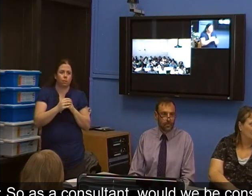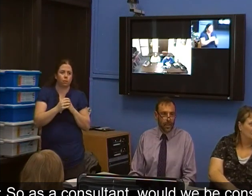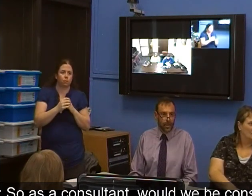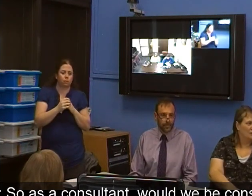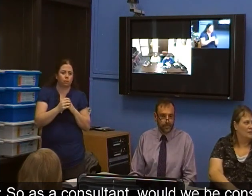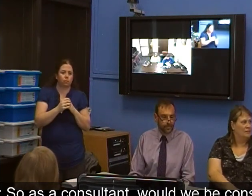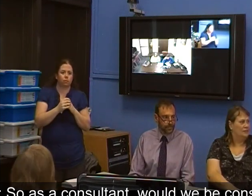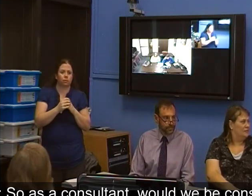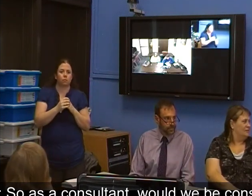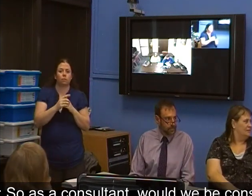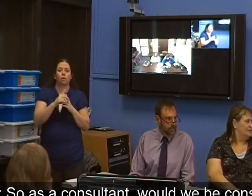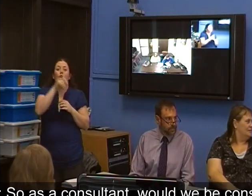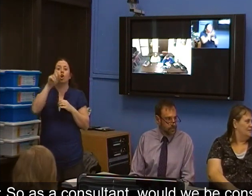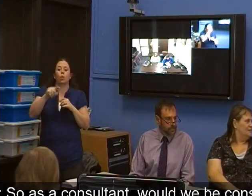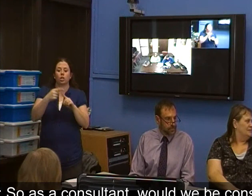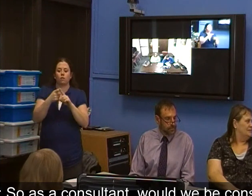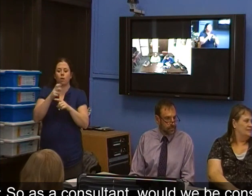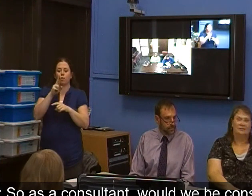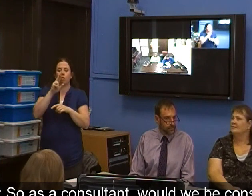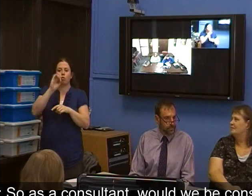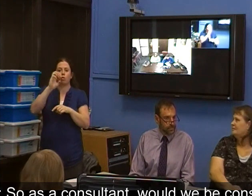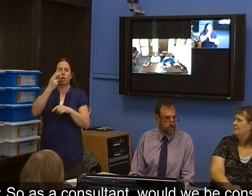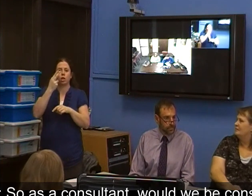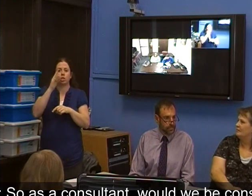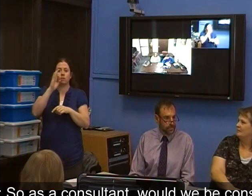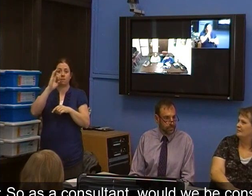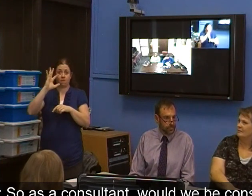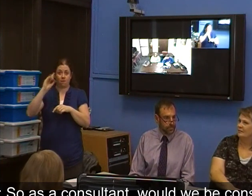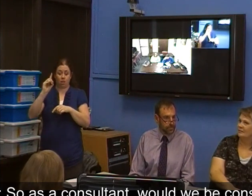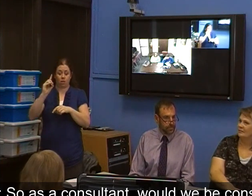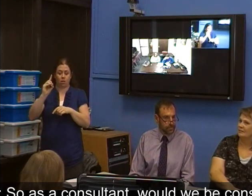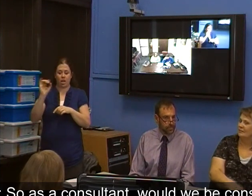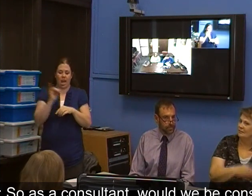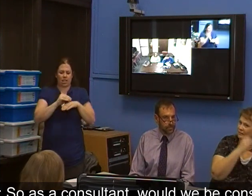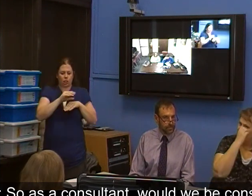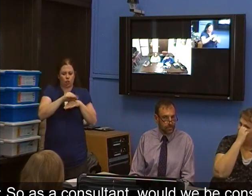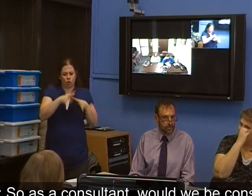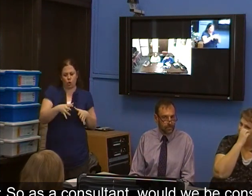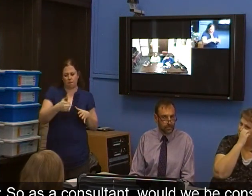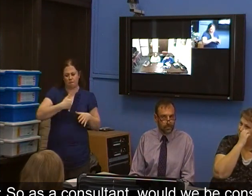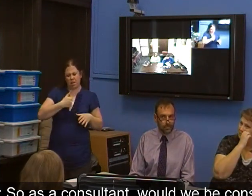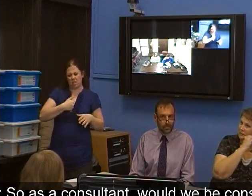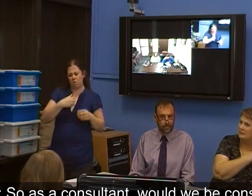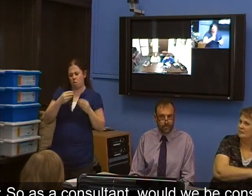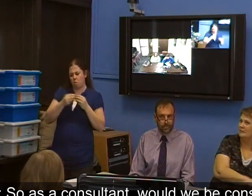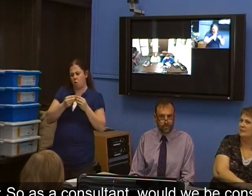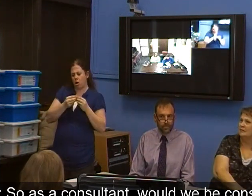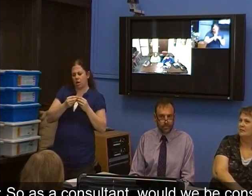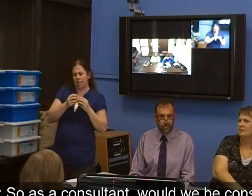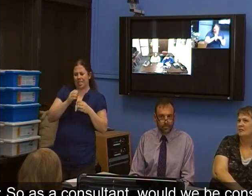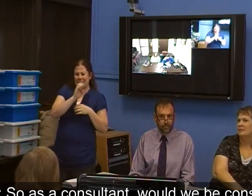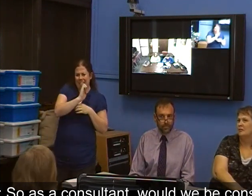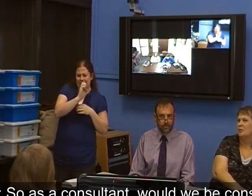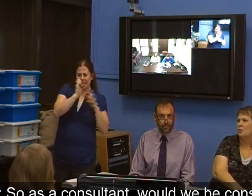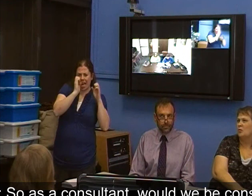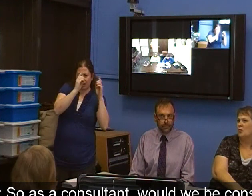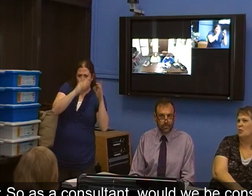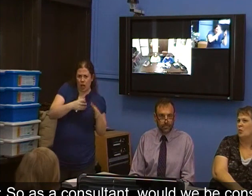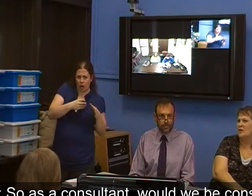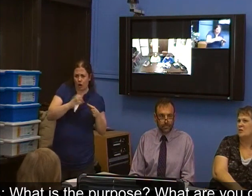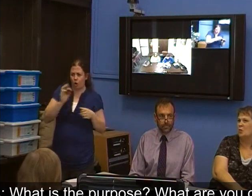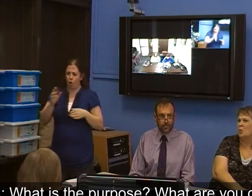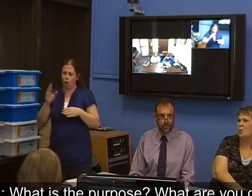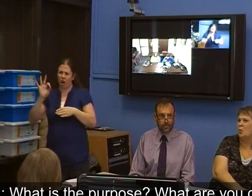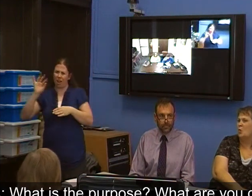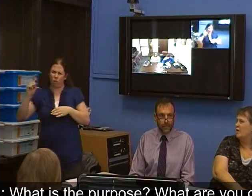Question from Richfield. So as a consultant, would we be considered more of an F1 or a teacher under an E?